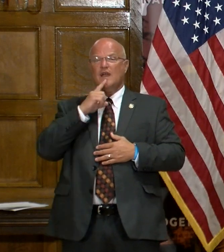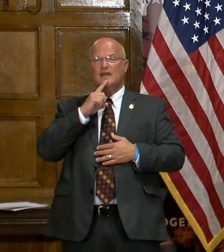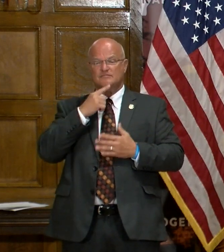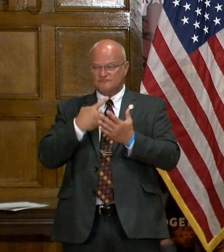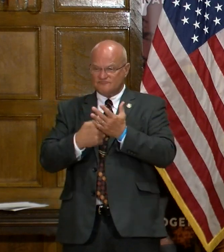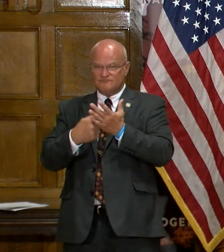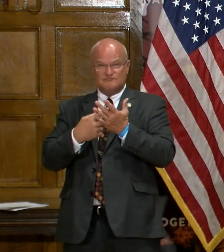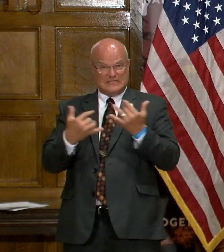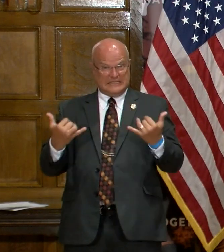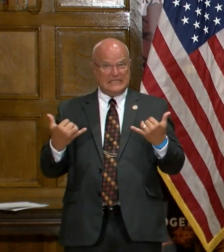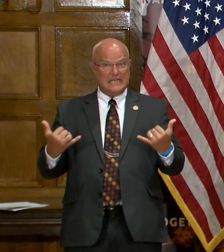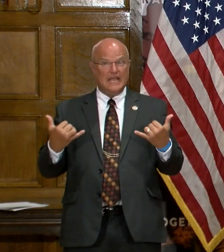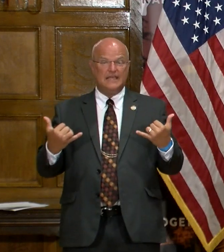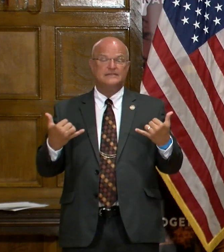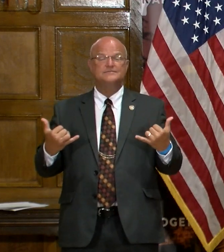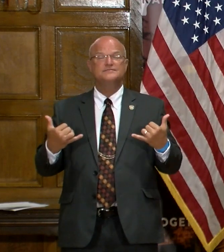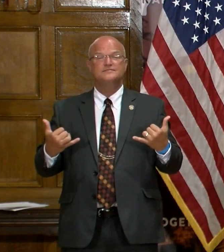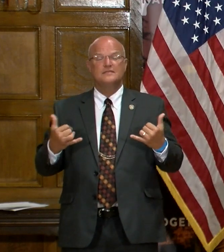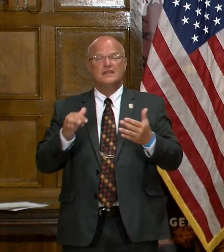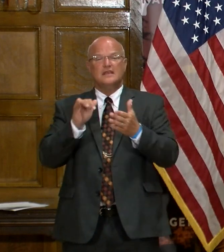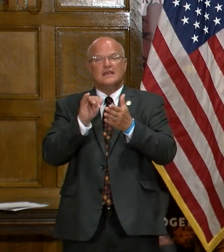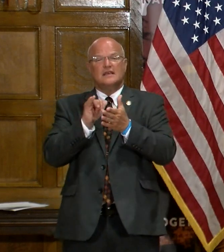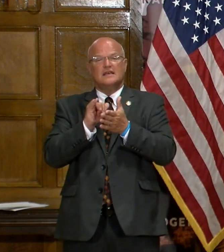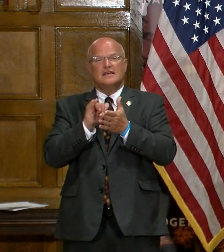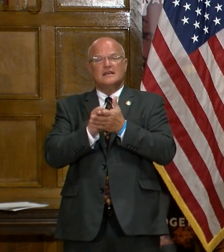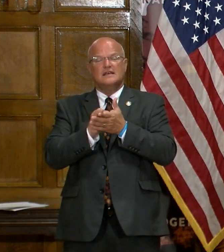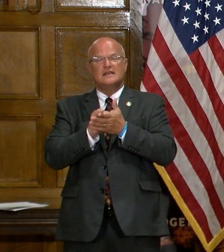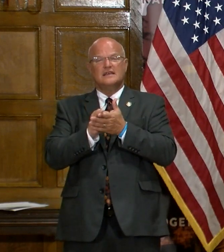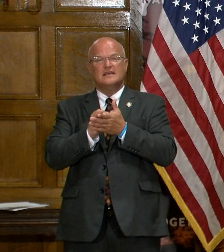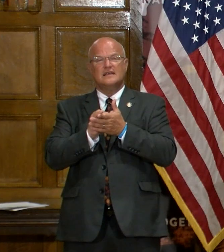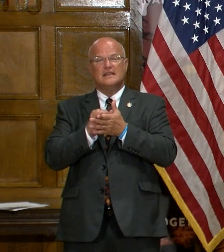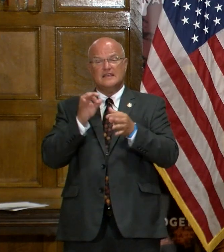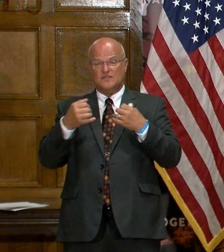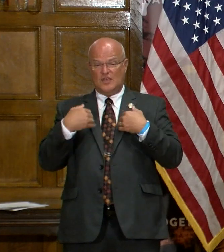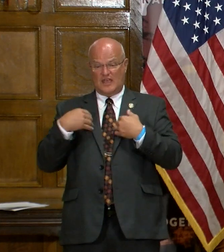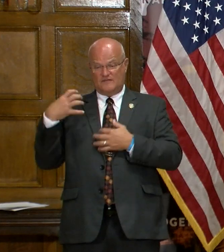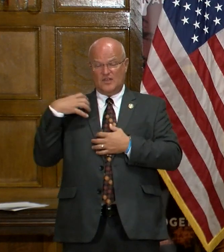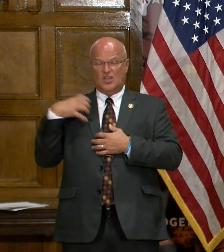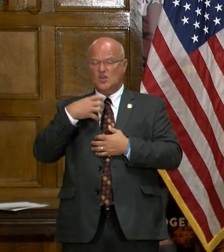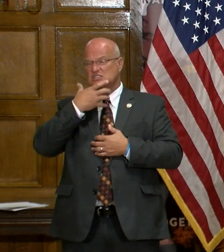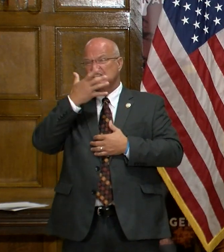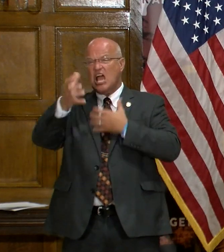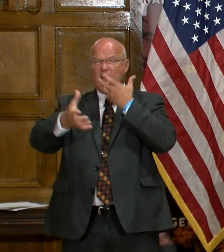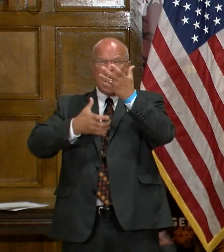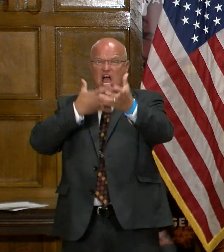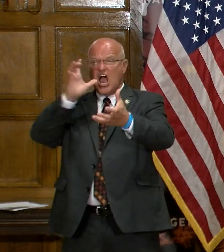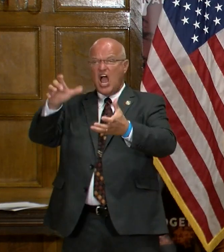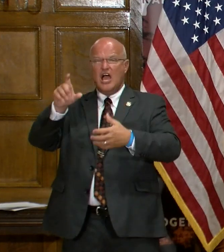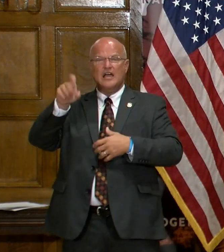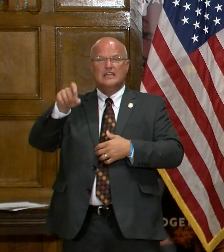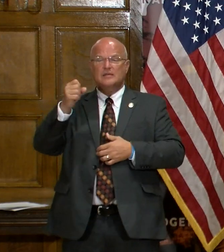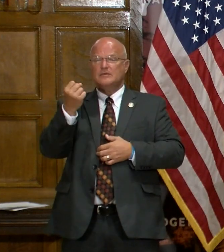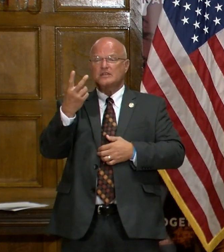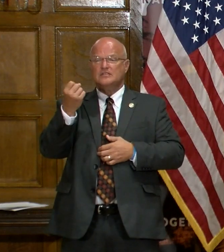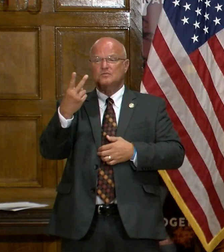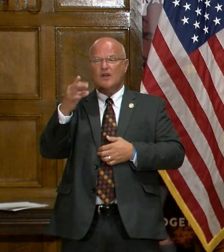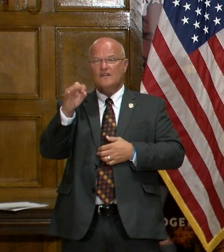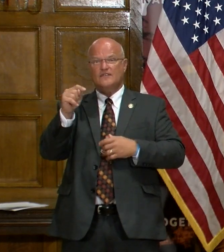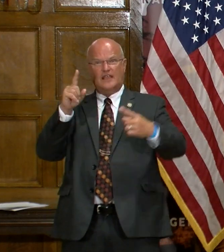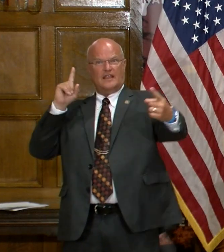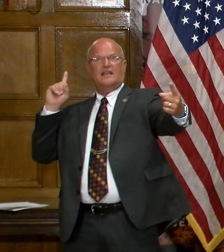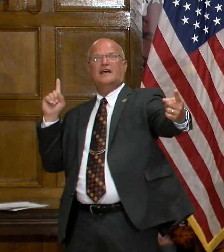actually discussed that today, that if you've got a coach that's yelling at the players, he needs to be 12 feet away